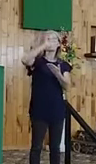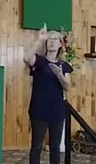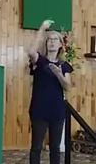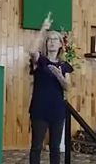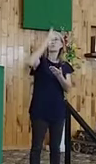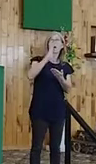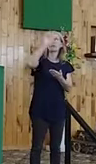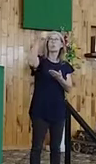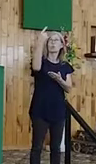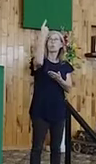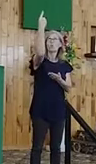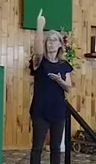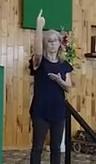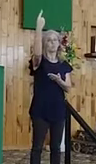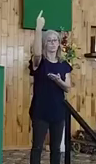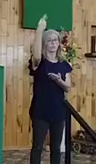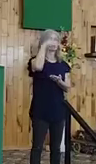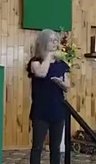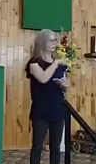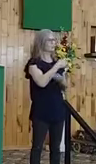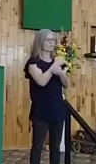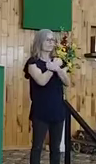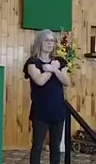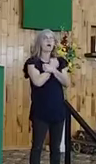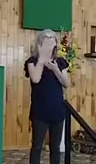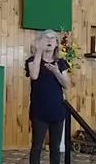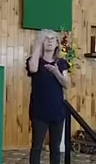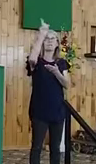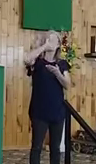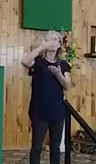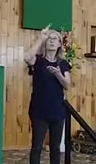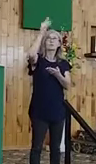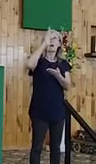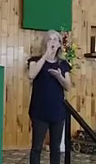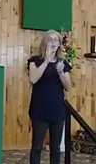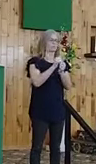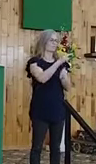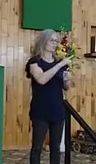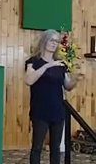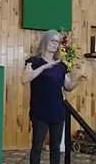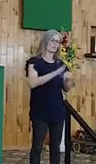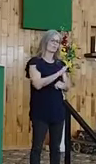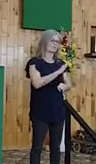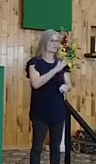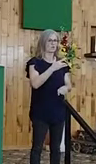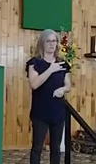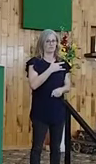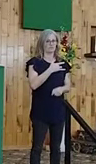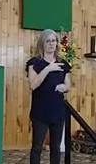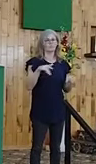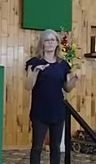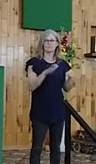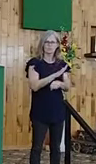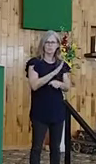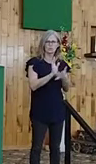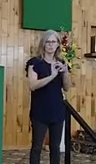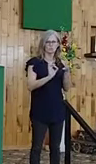alone. Therefore, you shall love the Lord your God with all your heart, with all your